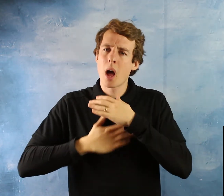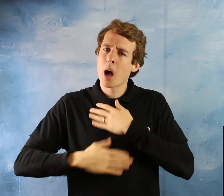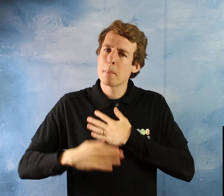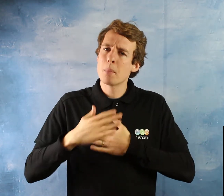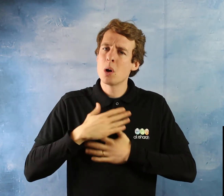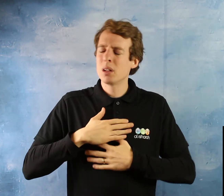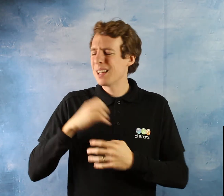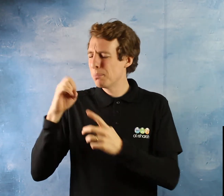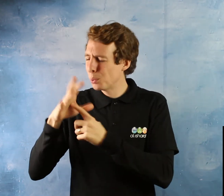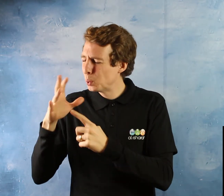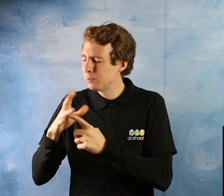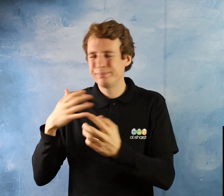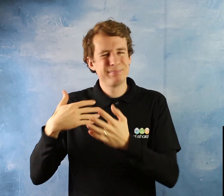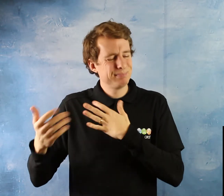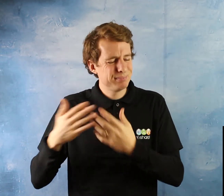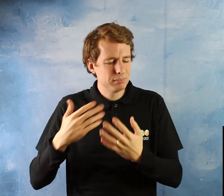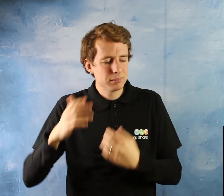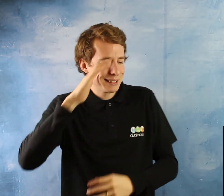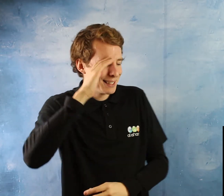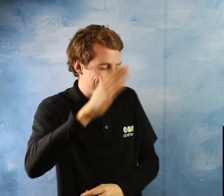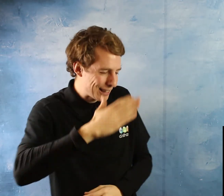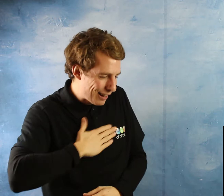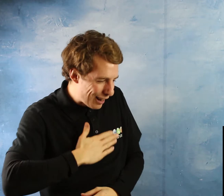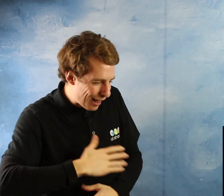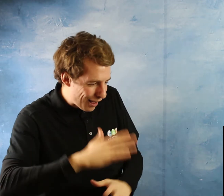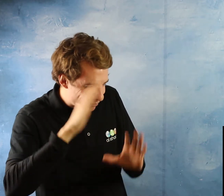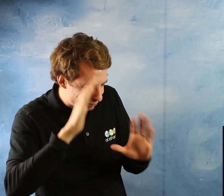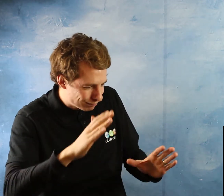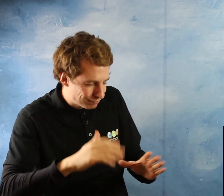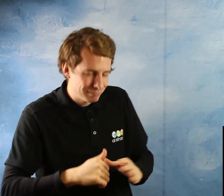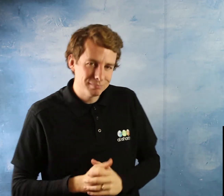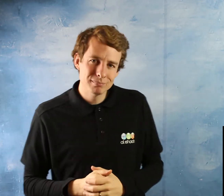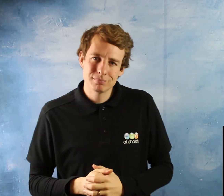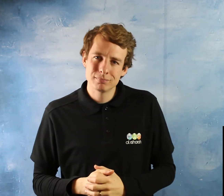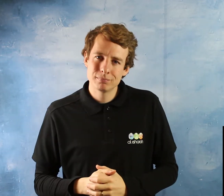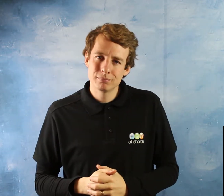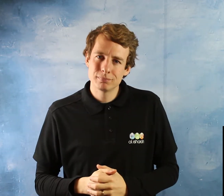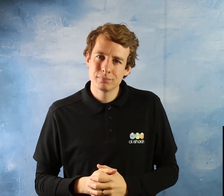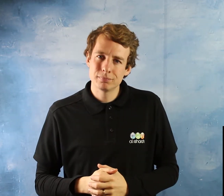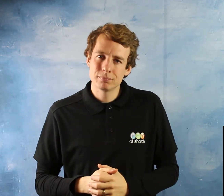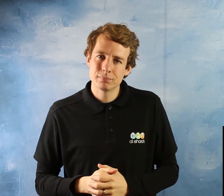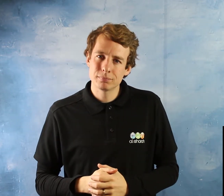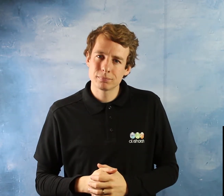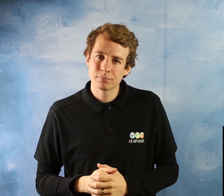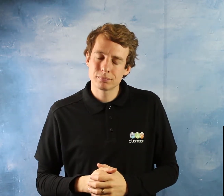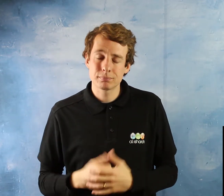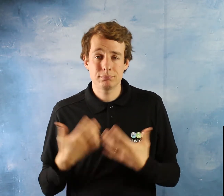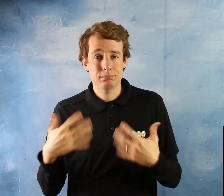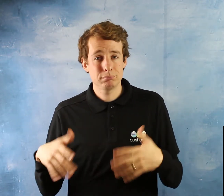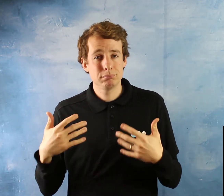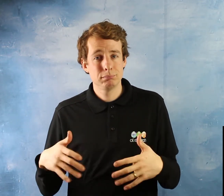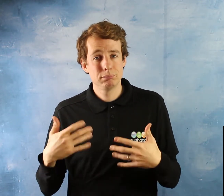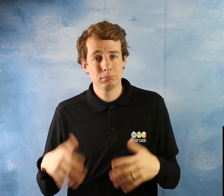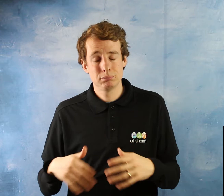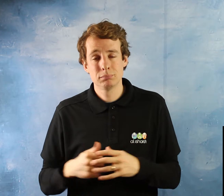to us, that, and they are practicing these. Luqman alayhi salam, who was a pious person mentioned in the Quran, a